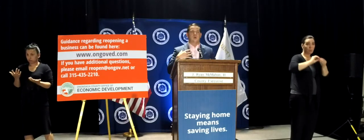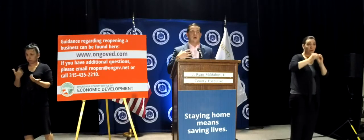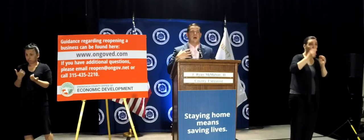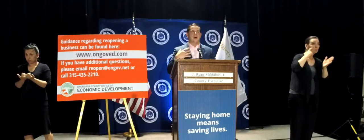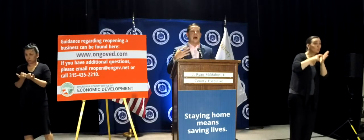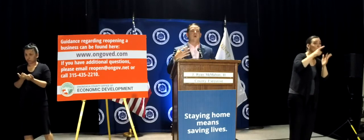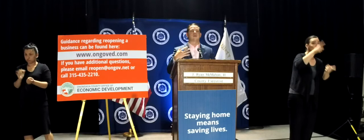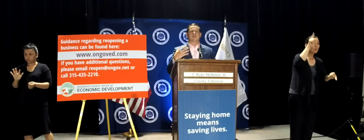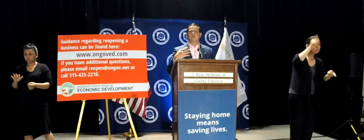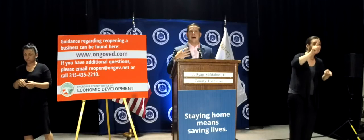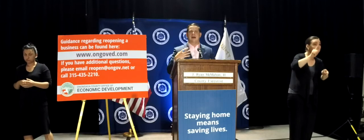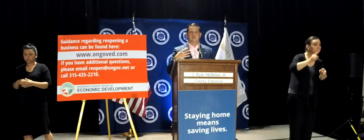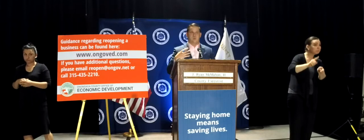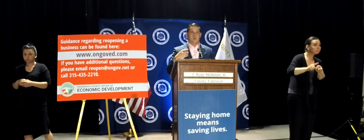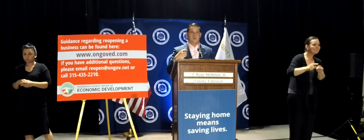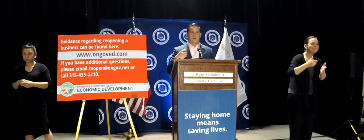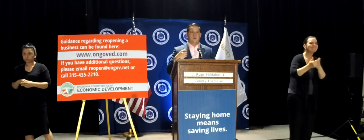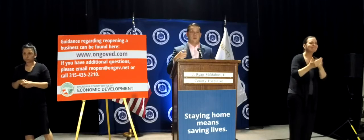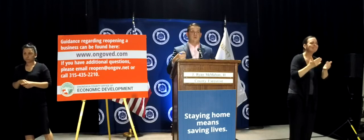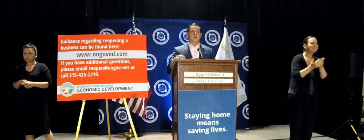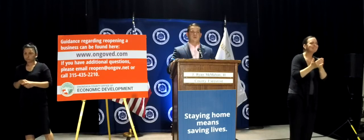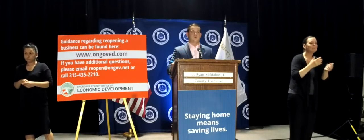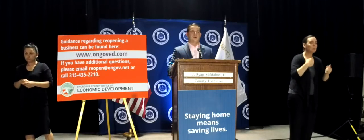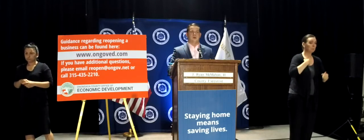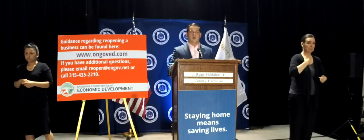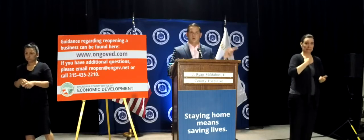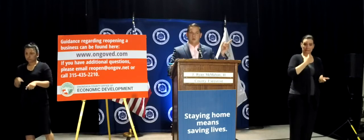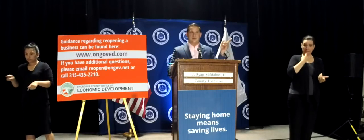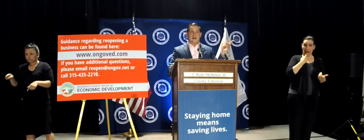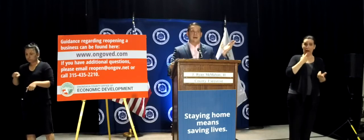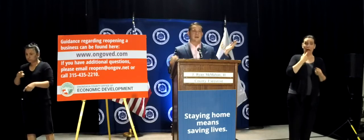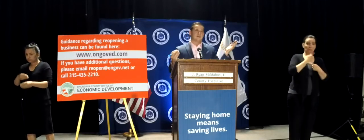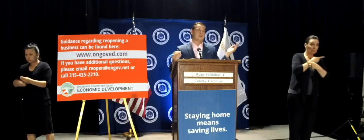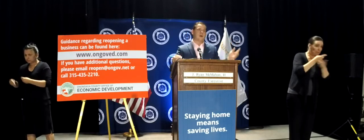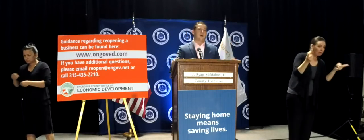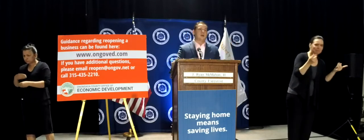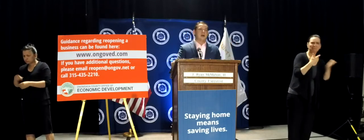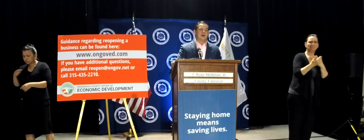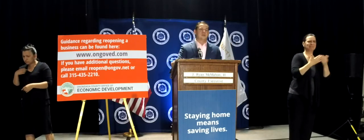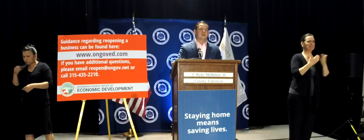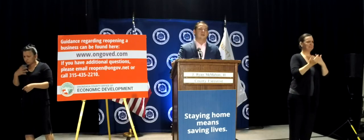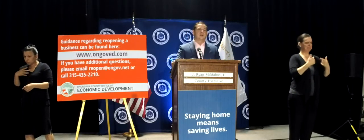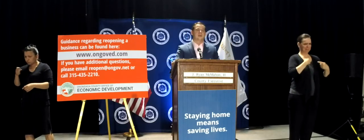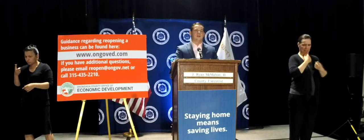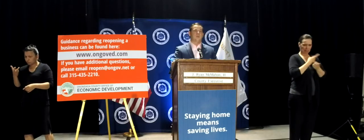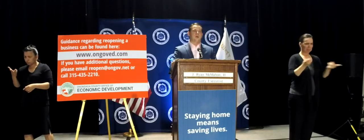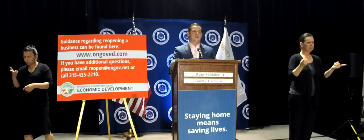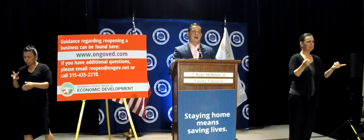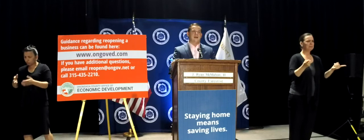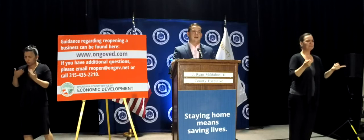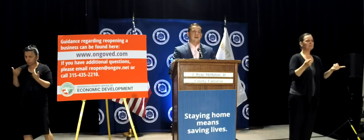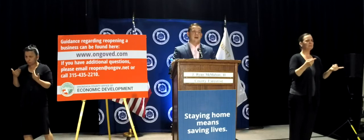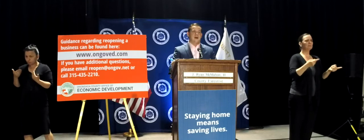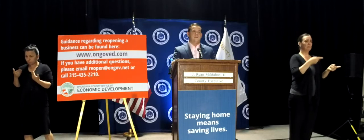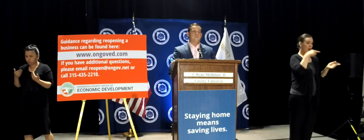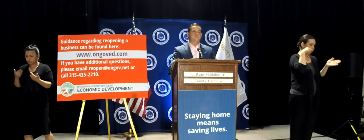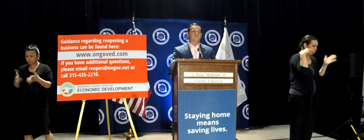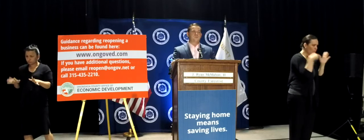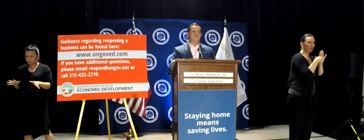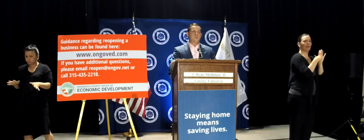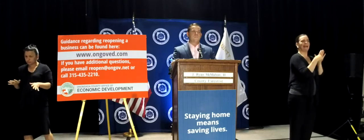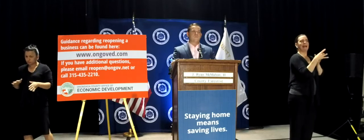say, how is this possible? Of course we're going to go look at the data. So I think you're getting to the point that